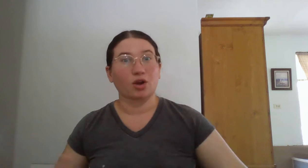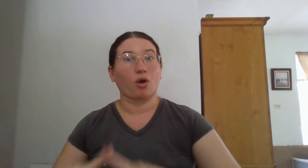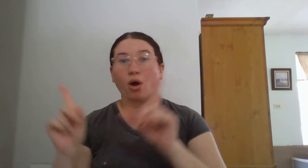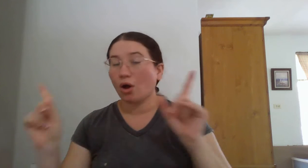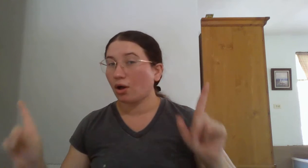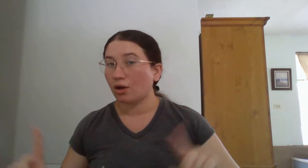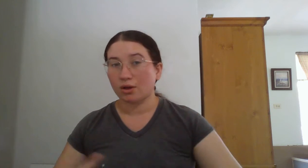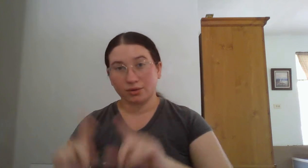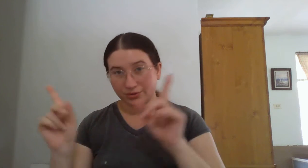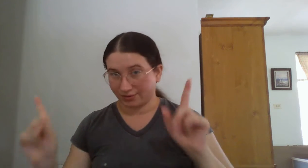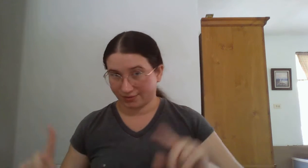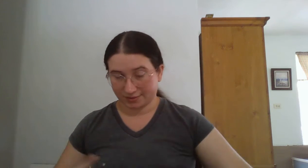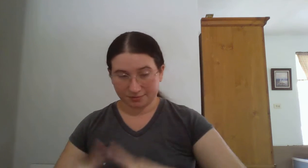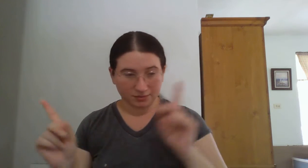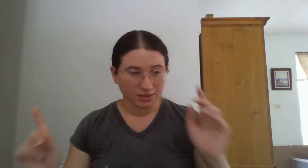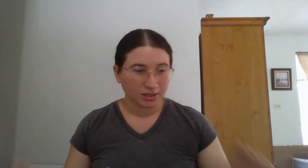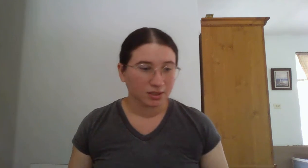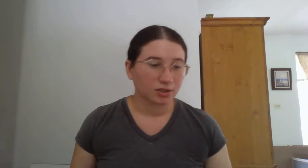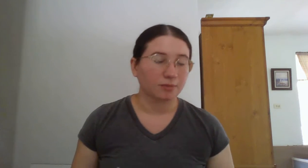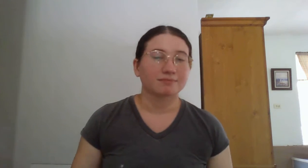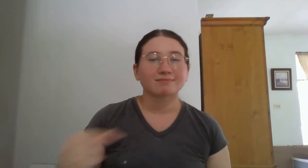They're all different. So,